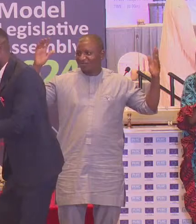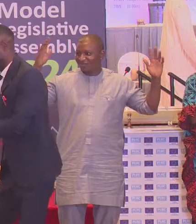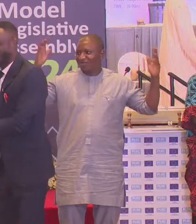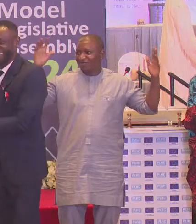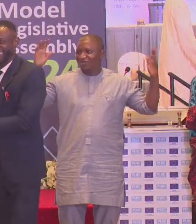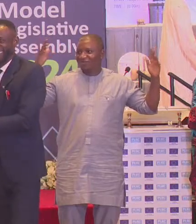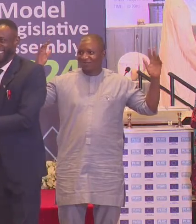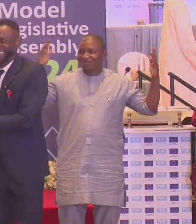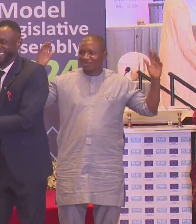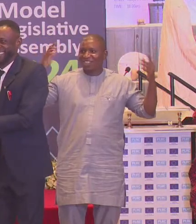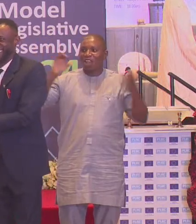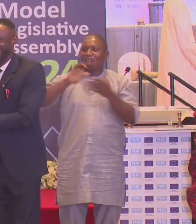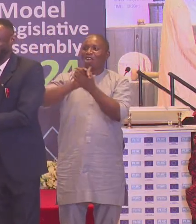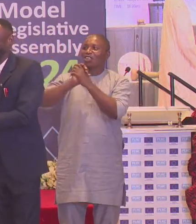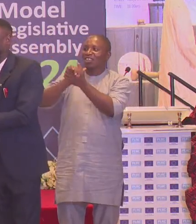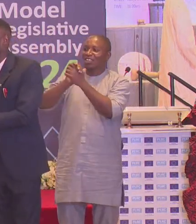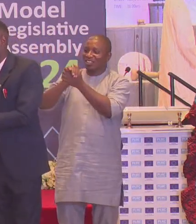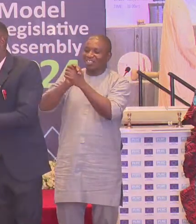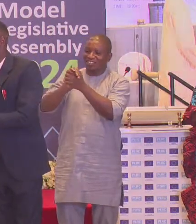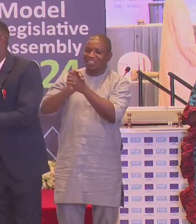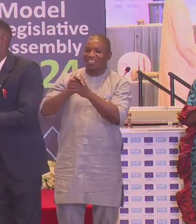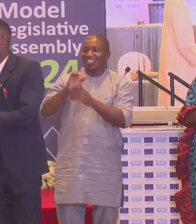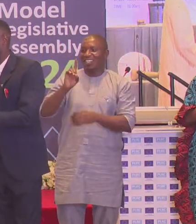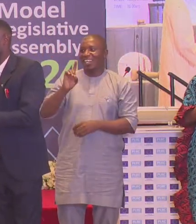Congratulations, David.